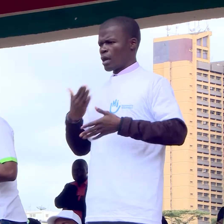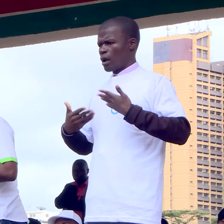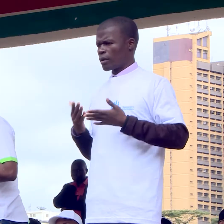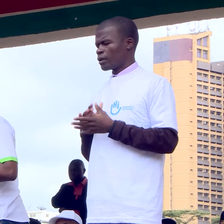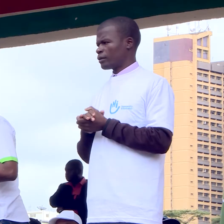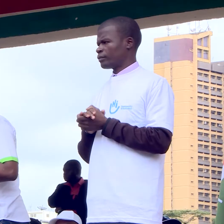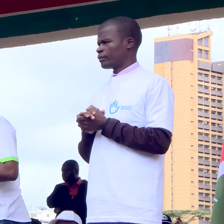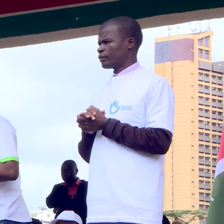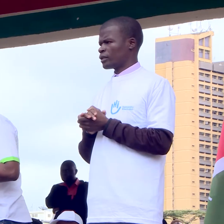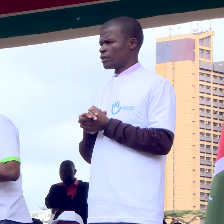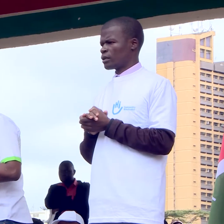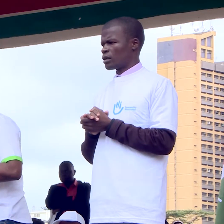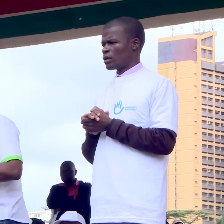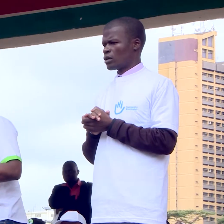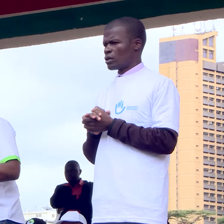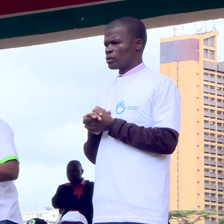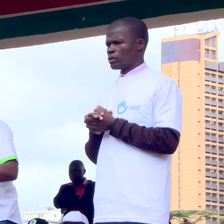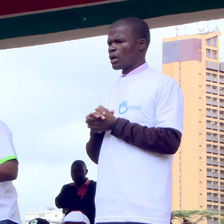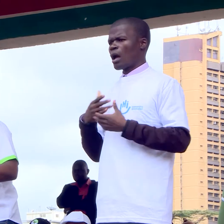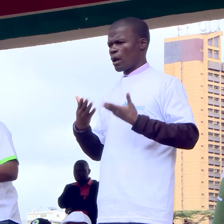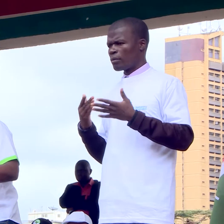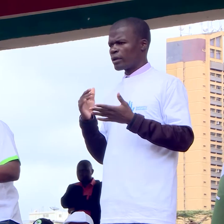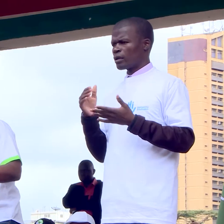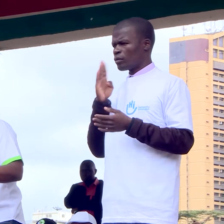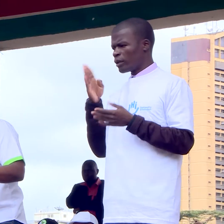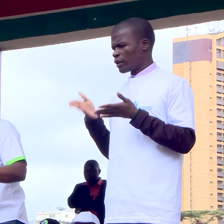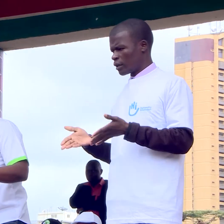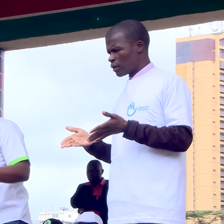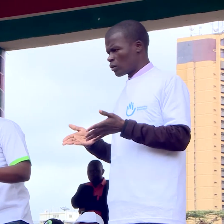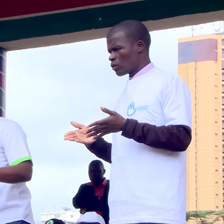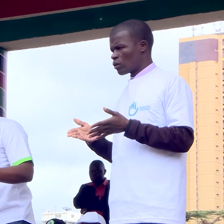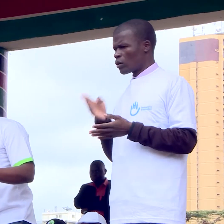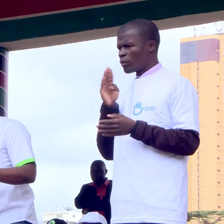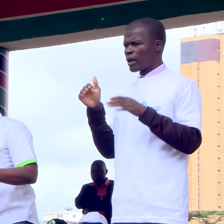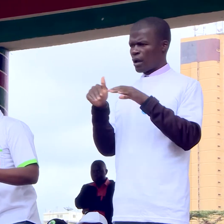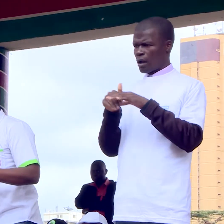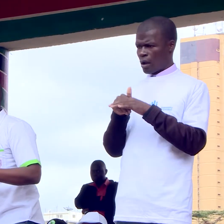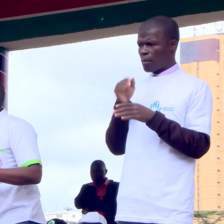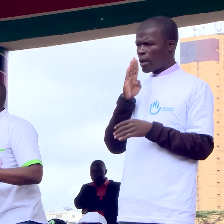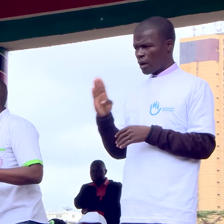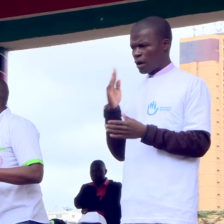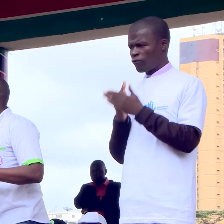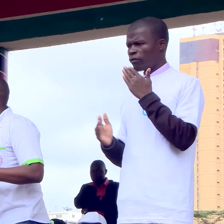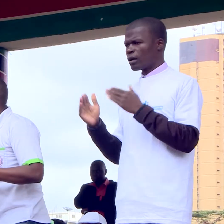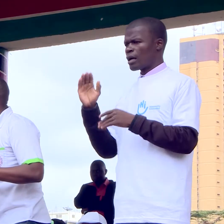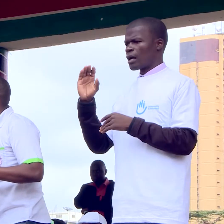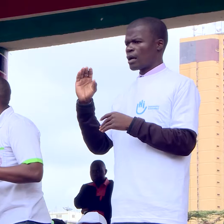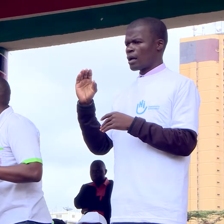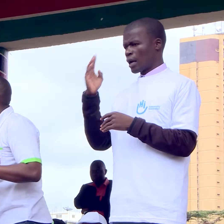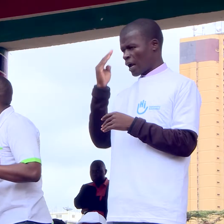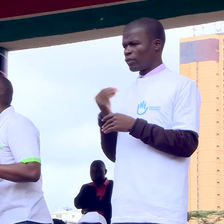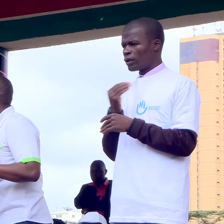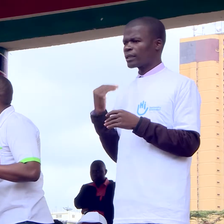happy and privileged to be here on behalf of the Catholic Church in Kenya in general, because